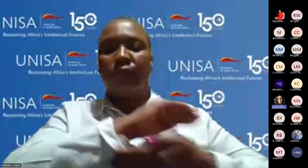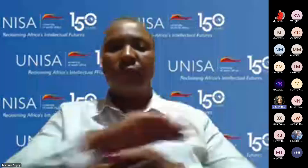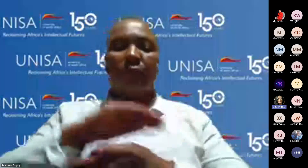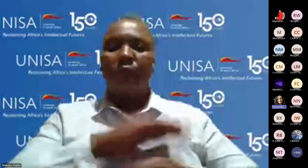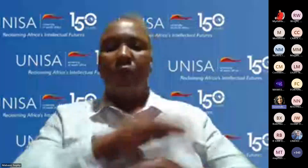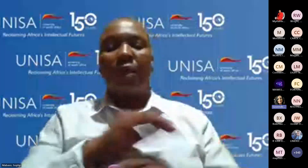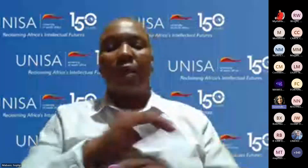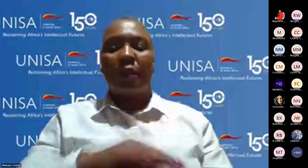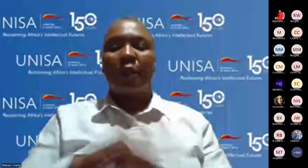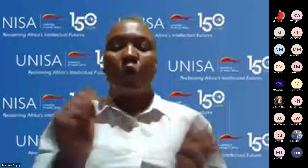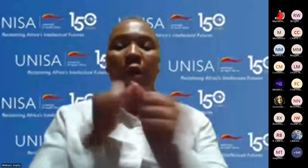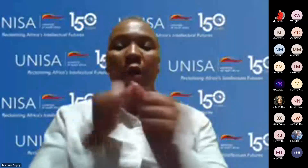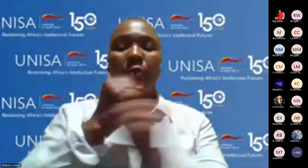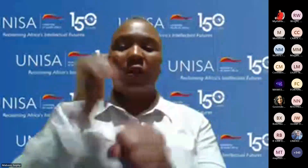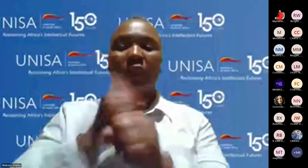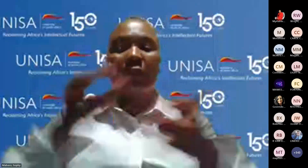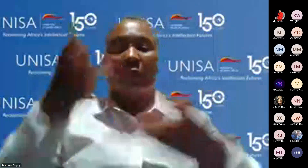collaborative learning.